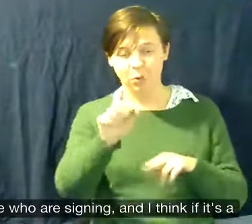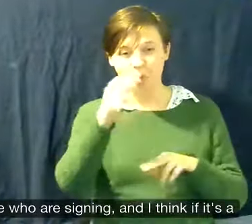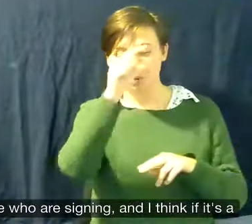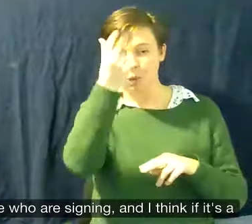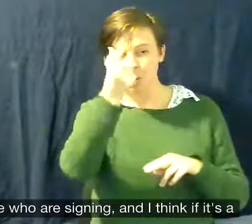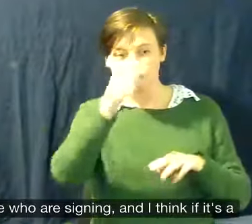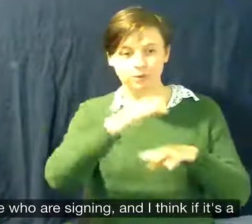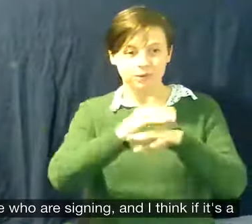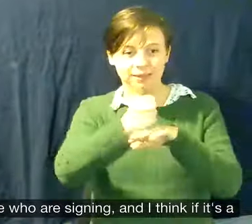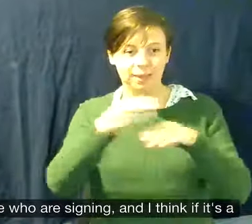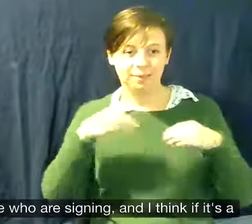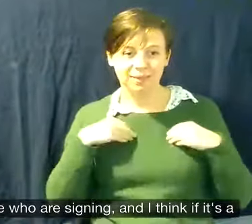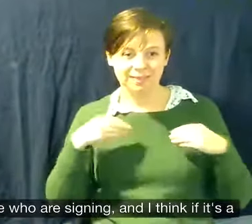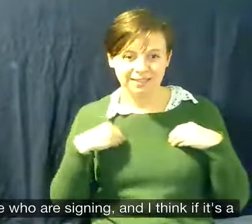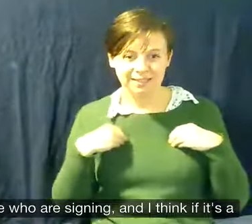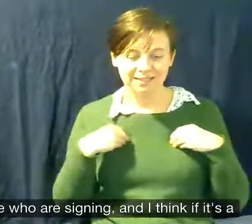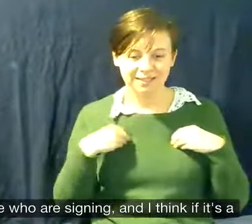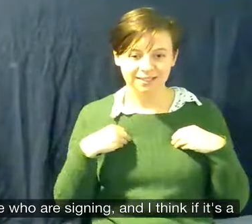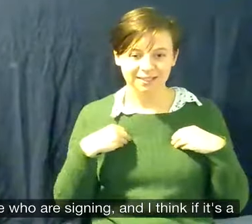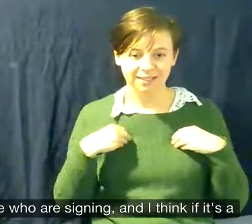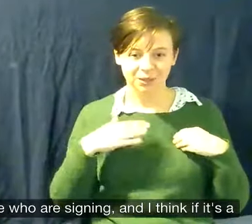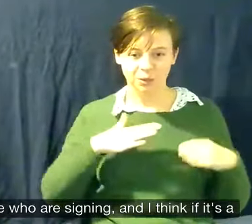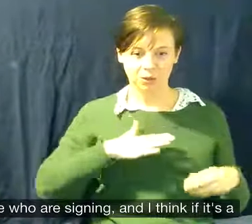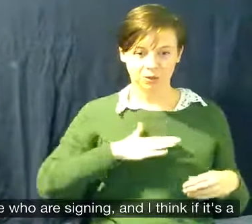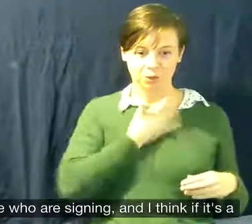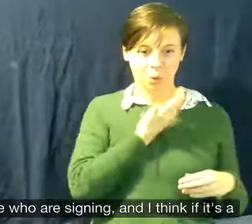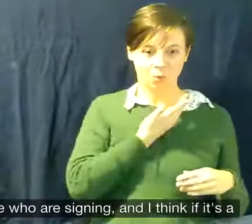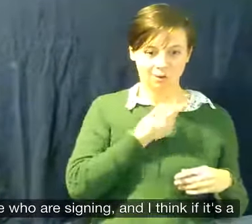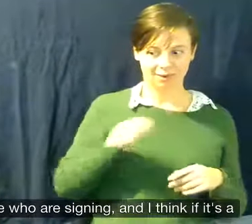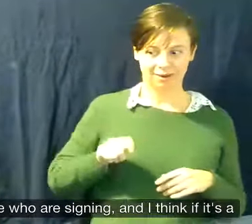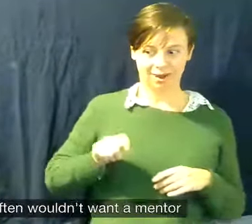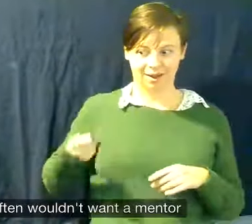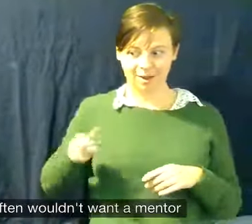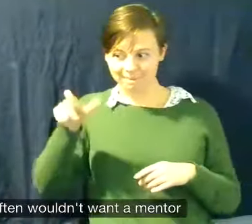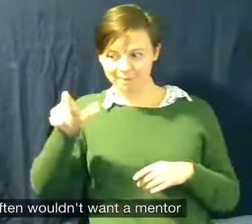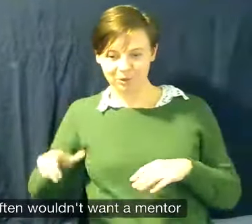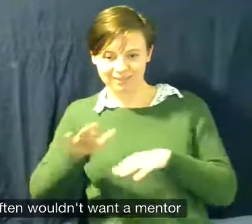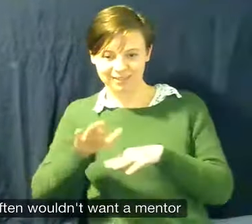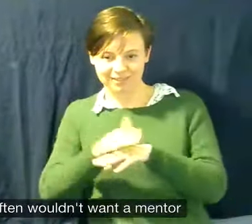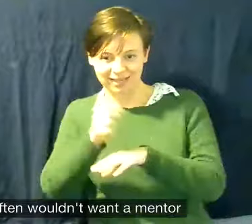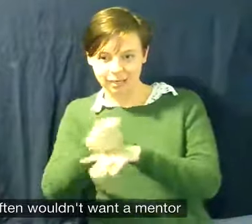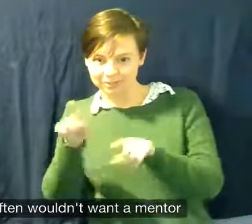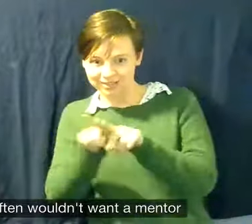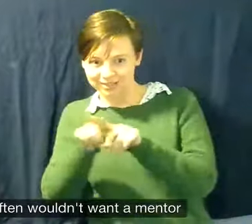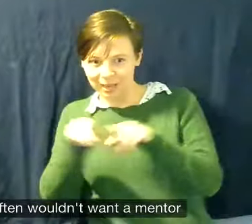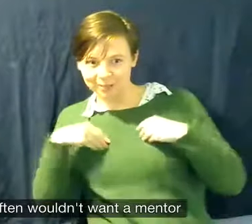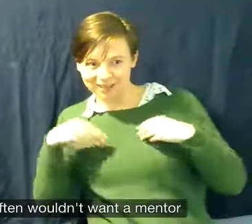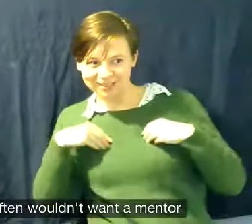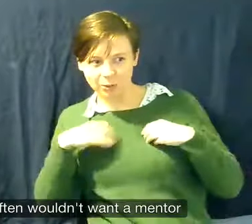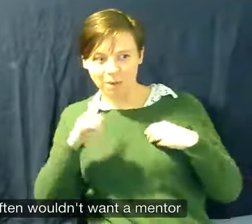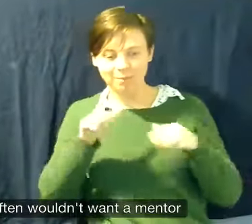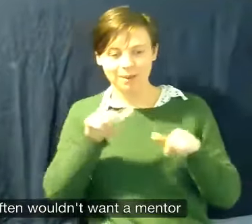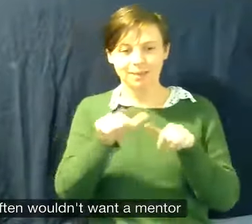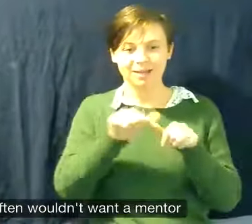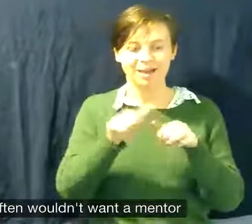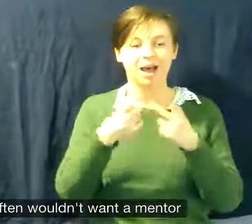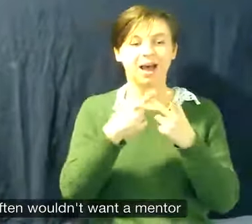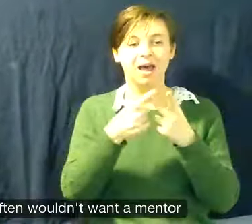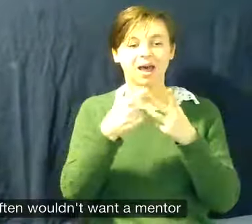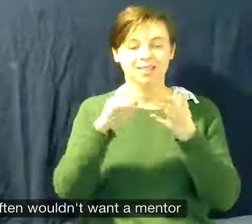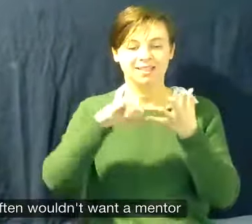mentor setting up or a mentee setting up in competition to you. So it could be good to have someone from interstate where it's not going to be in